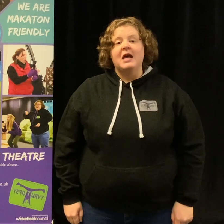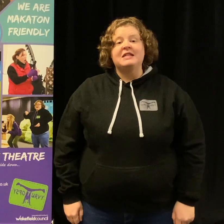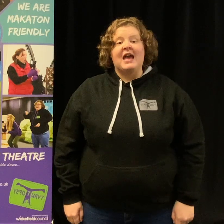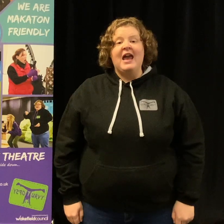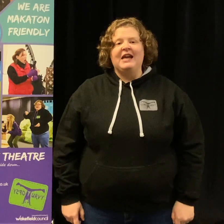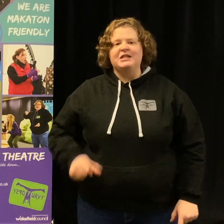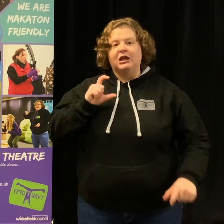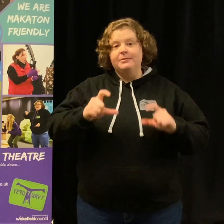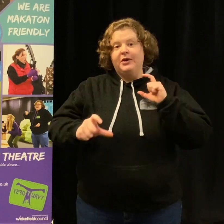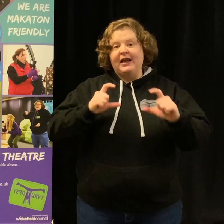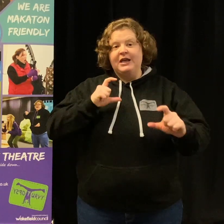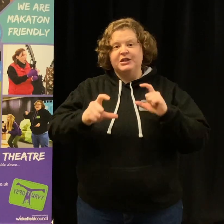to aid communication.